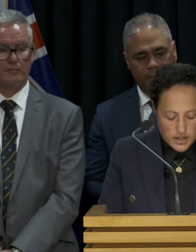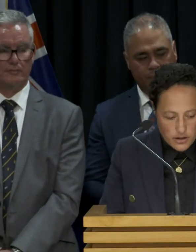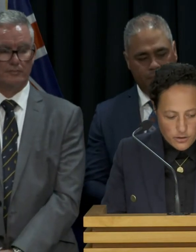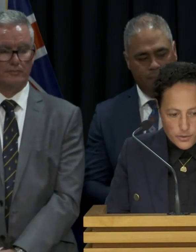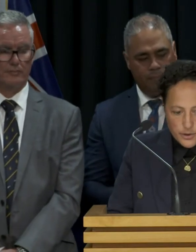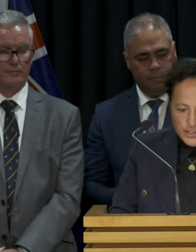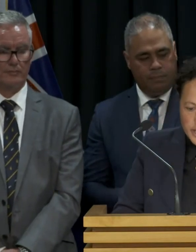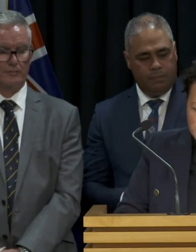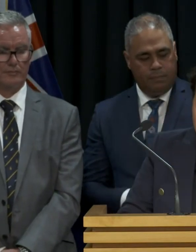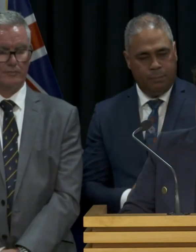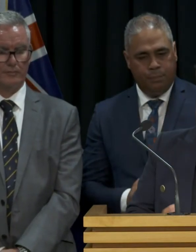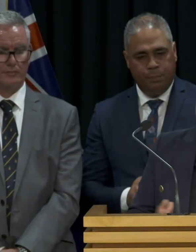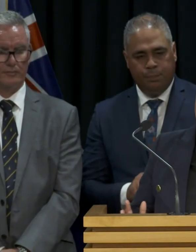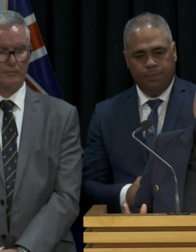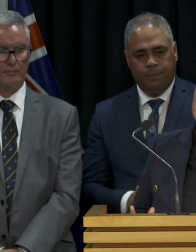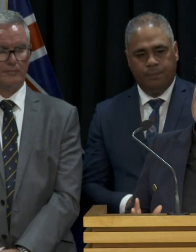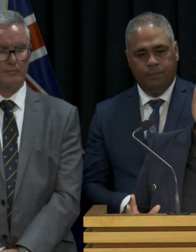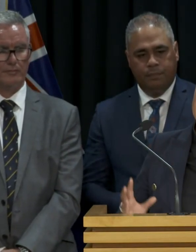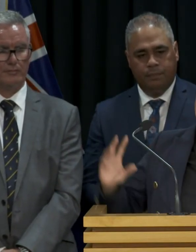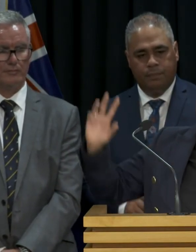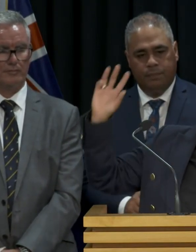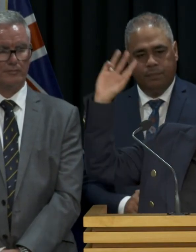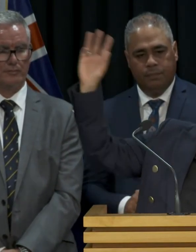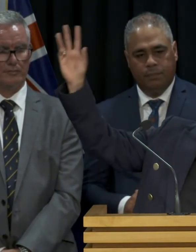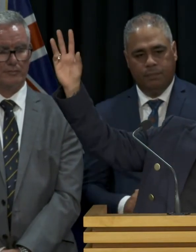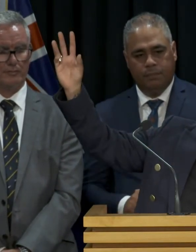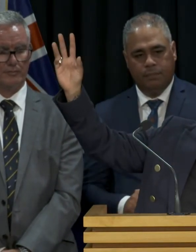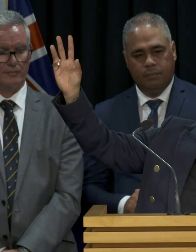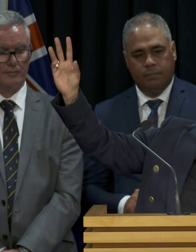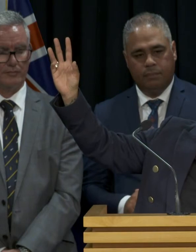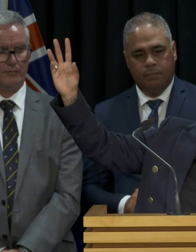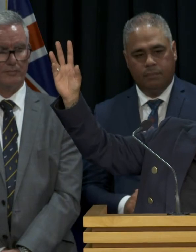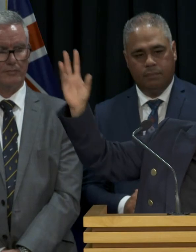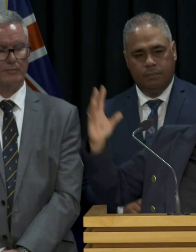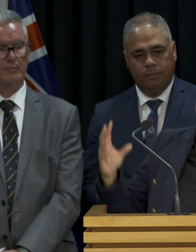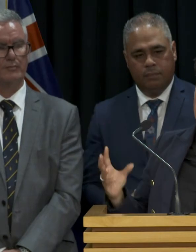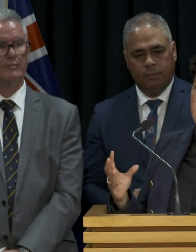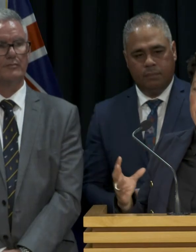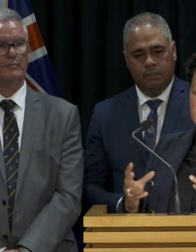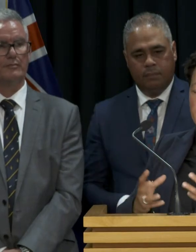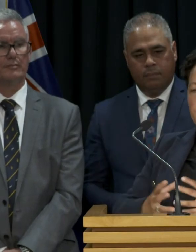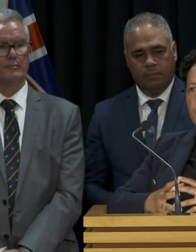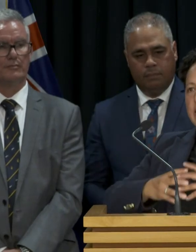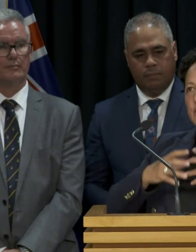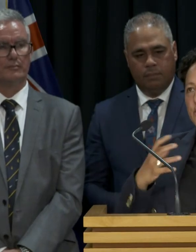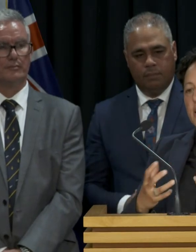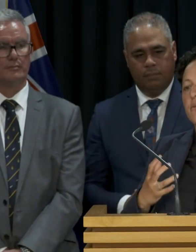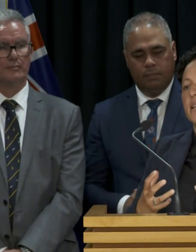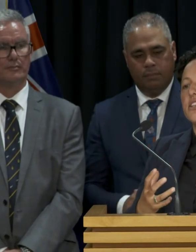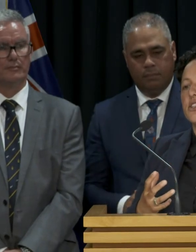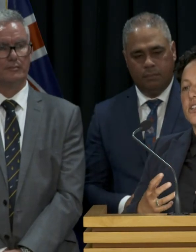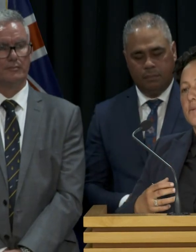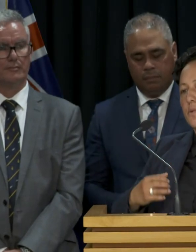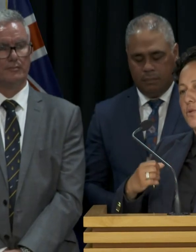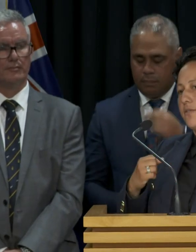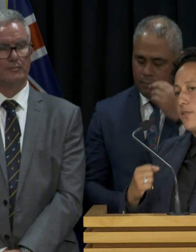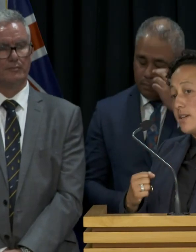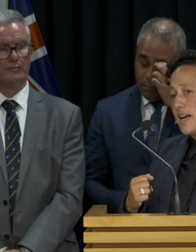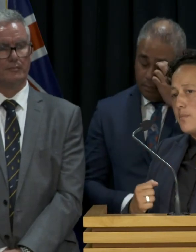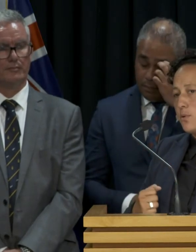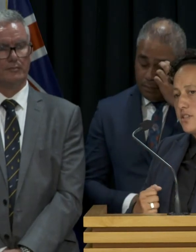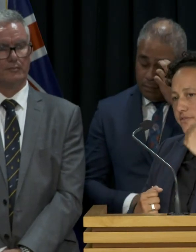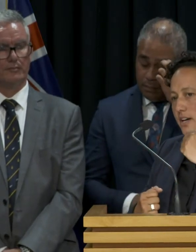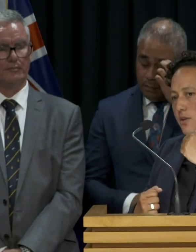of the Honourable Eugenie Sage for advancing this piece of work, but up in the Raukumara range, there is a really unique relationships between,